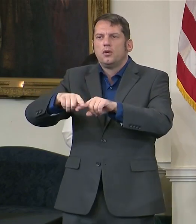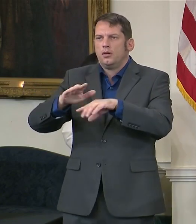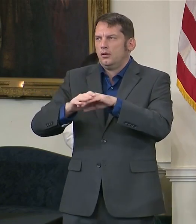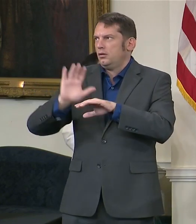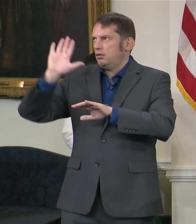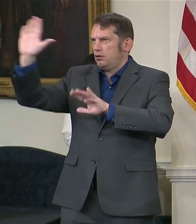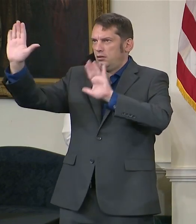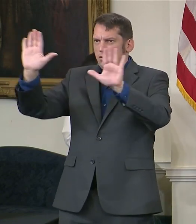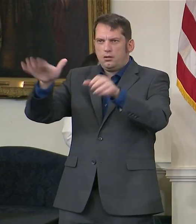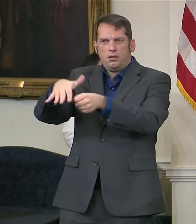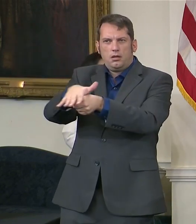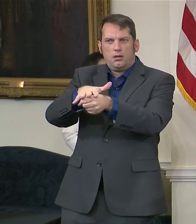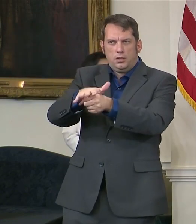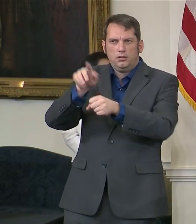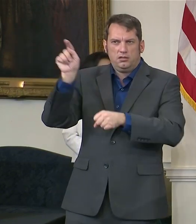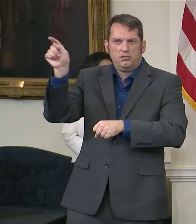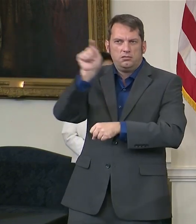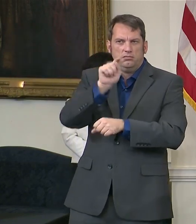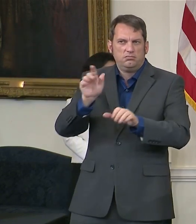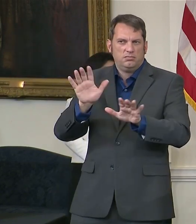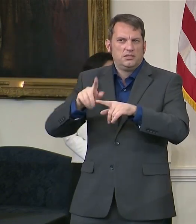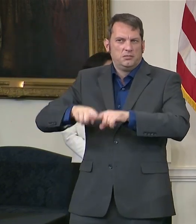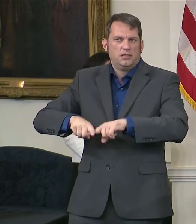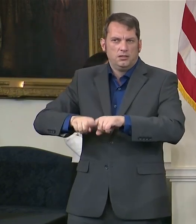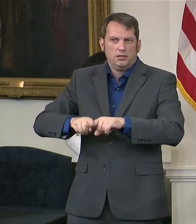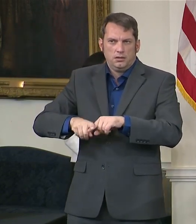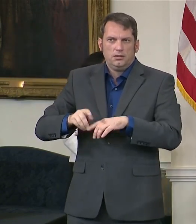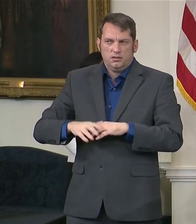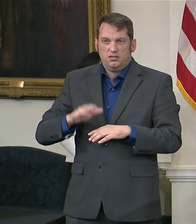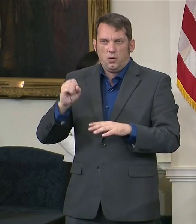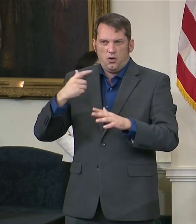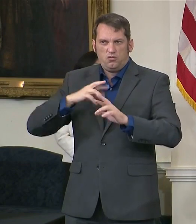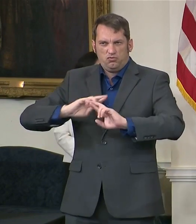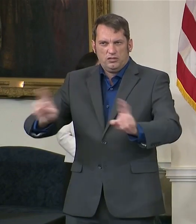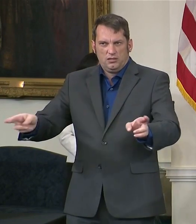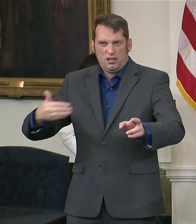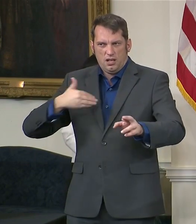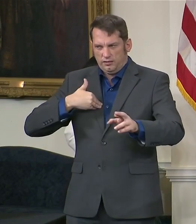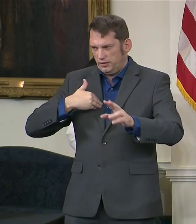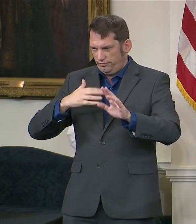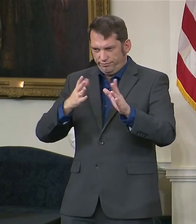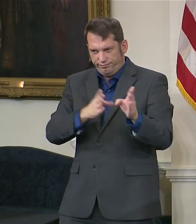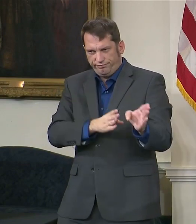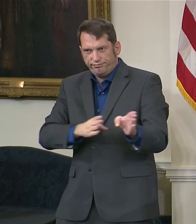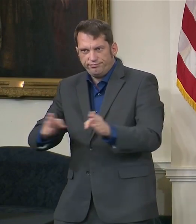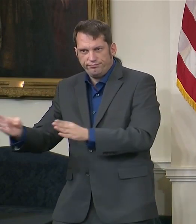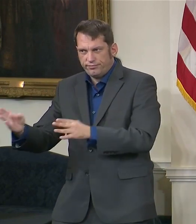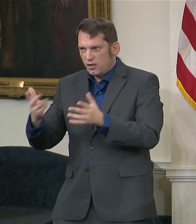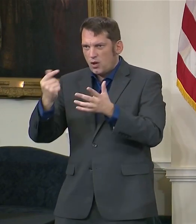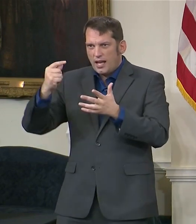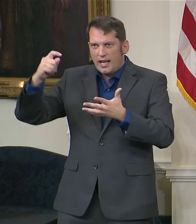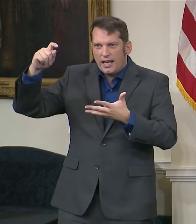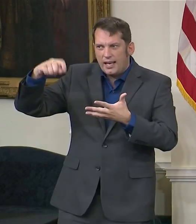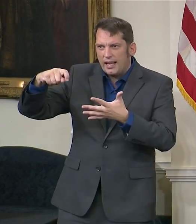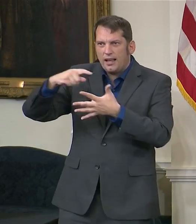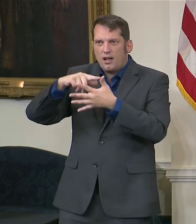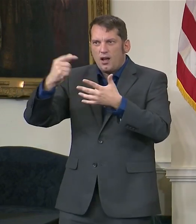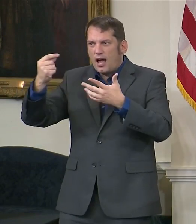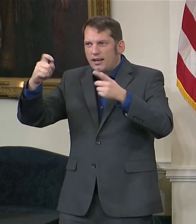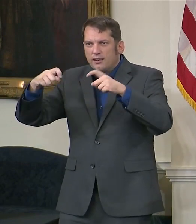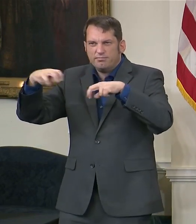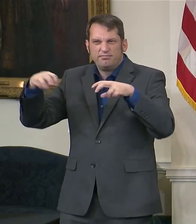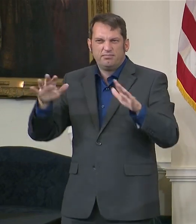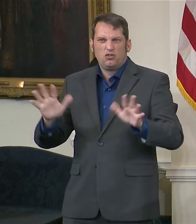program, and it's built on solid triage and disaster management principles. I'm certain